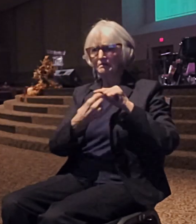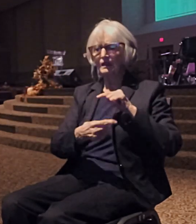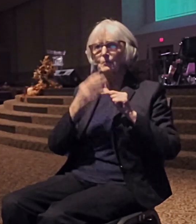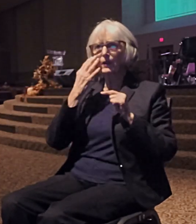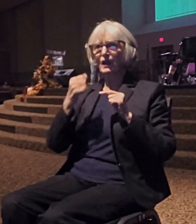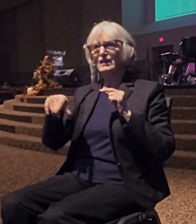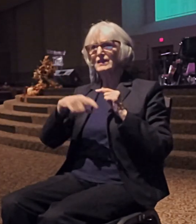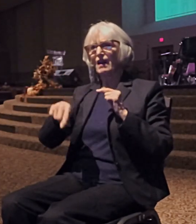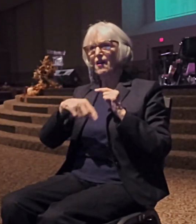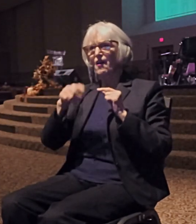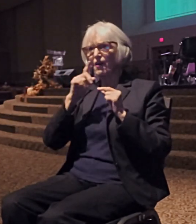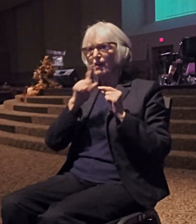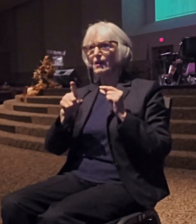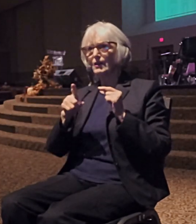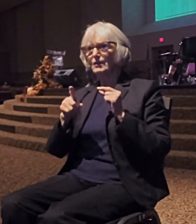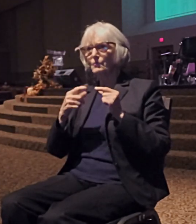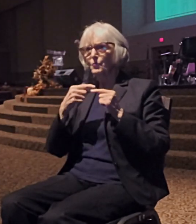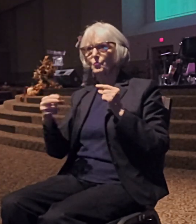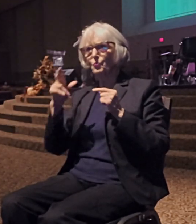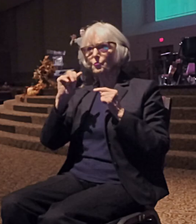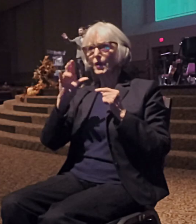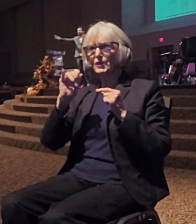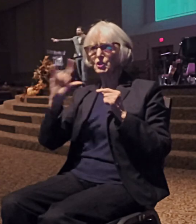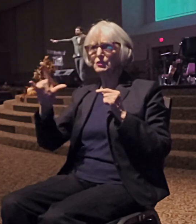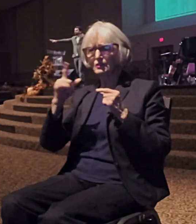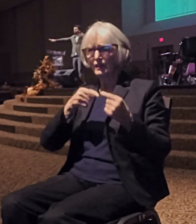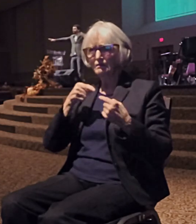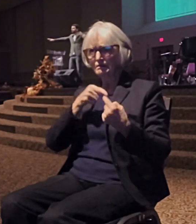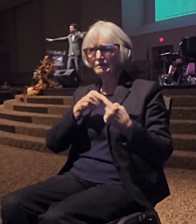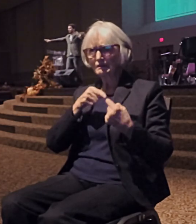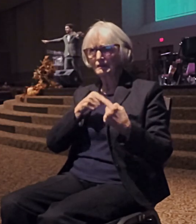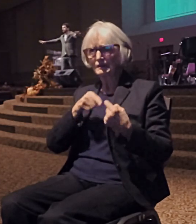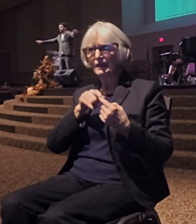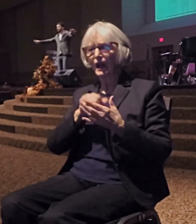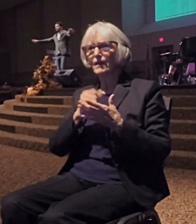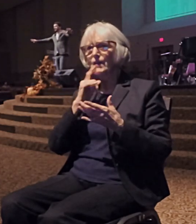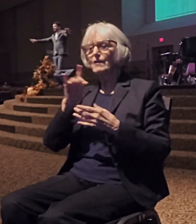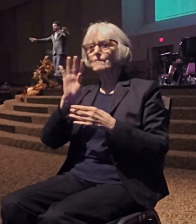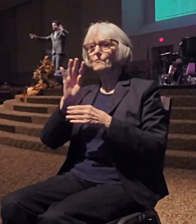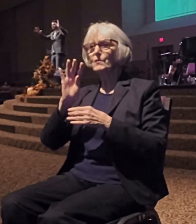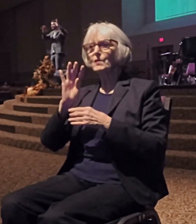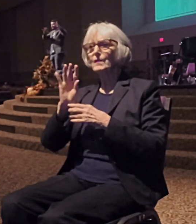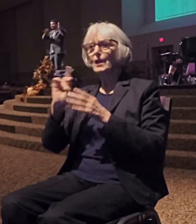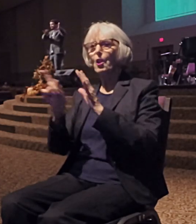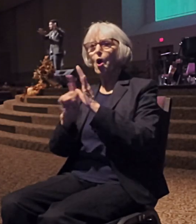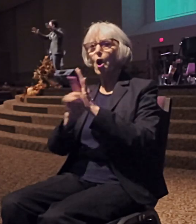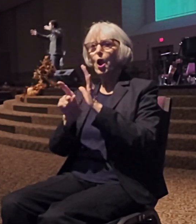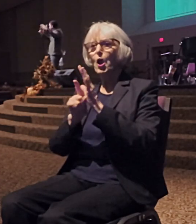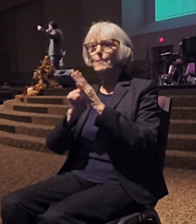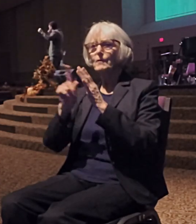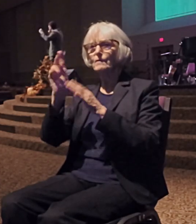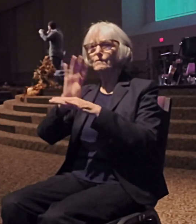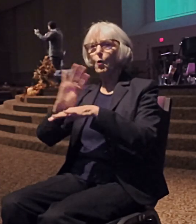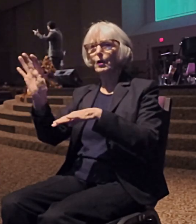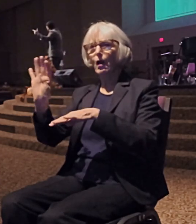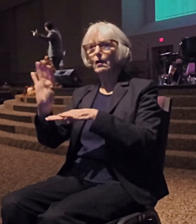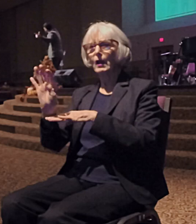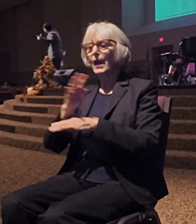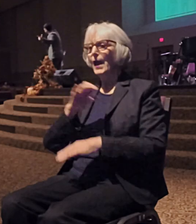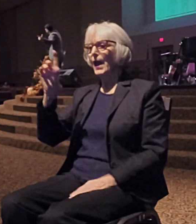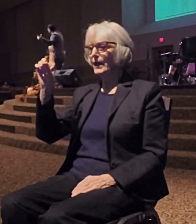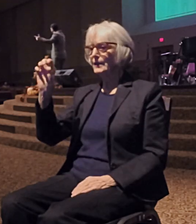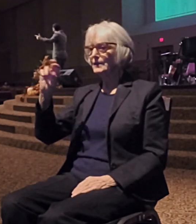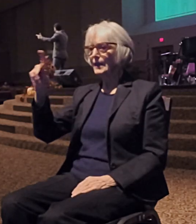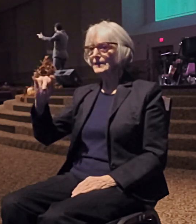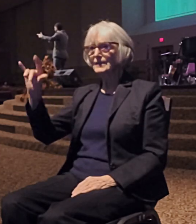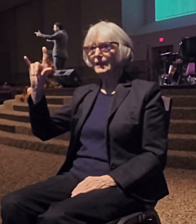be. And one morning, it boils over, and the horns go off at 4 in the morning. And in the scene, Denzel Washington playing Coach Boone,